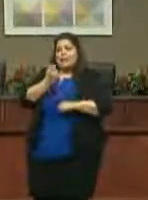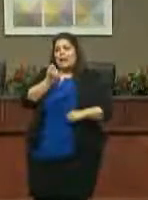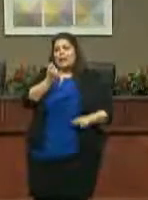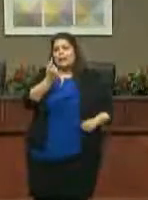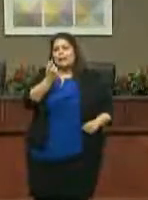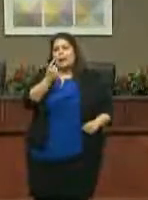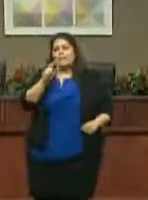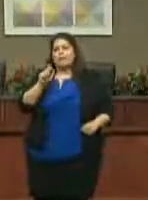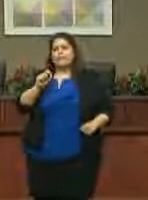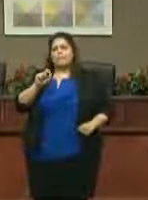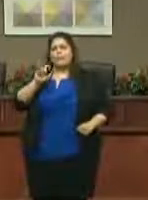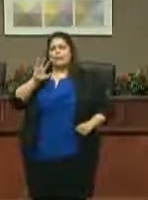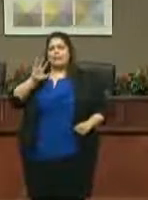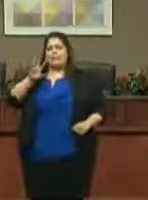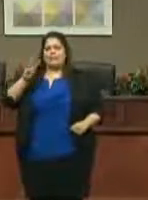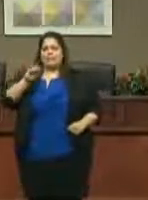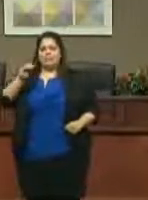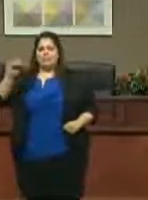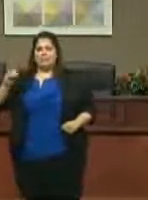11.56%.